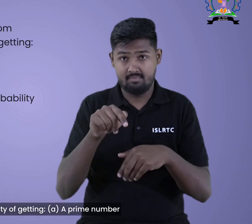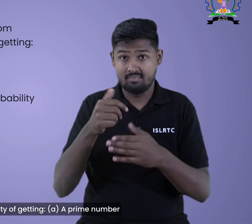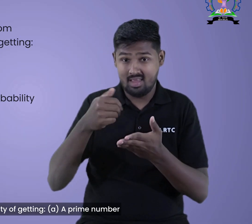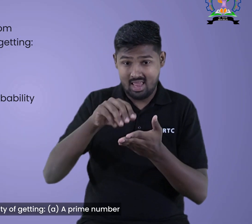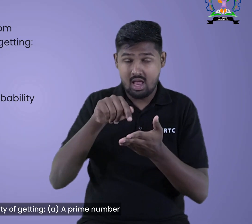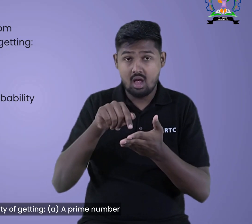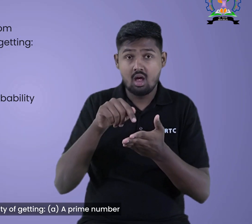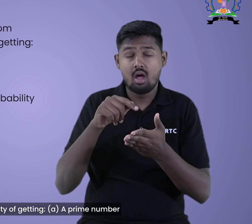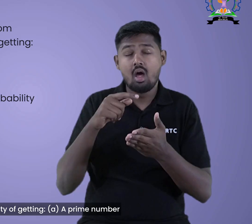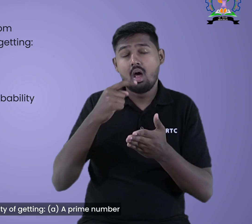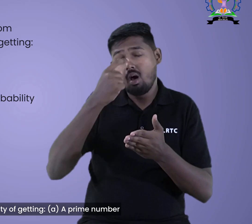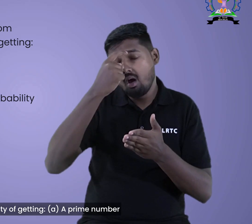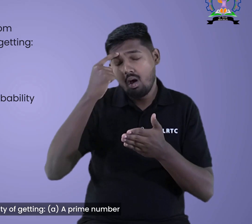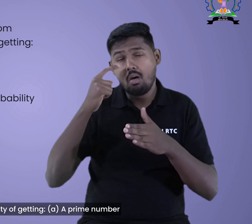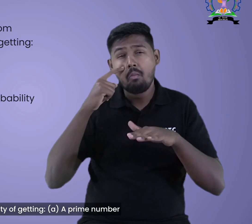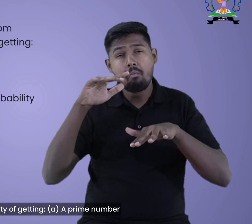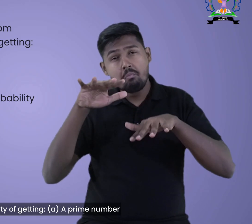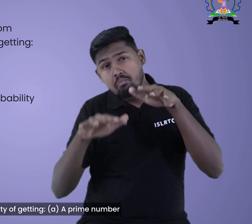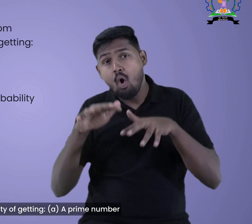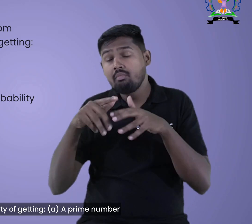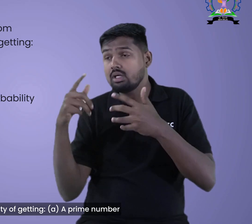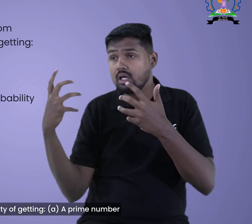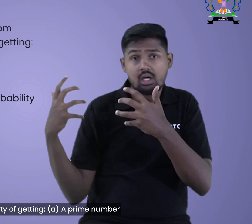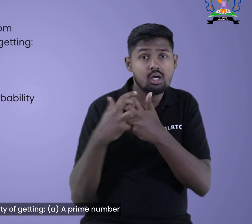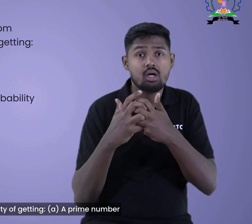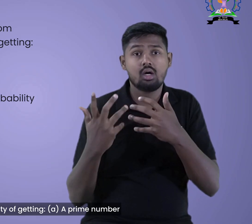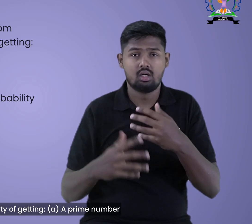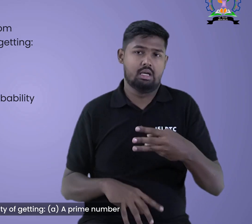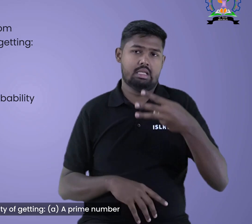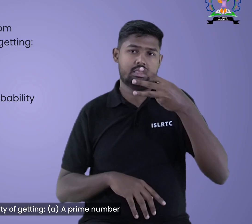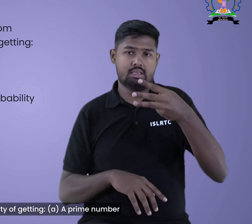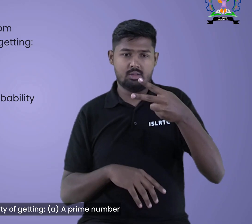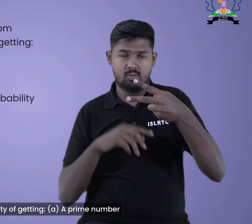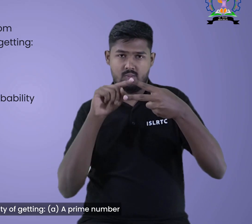Find the probability of getting A, a prime number.